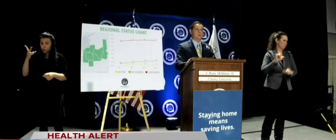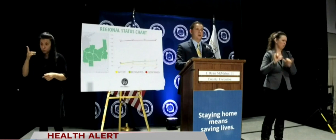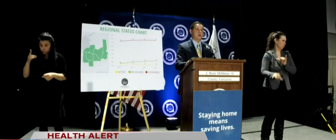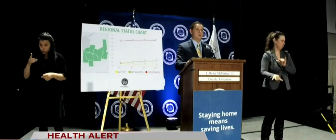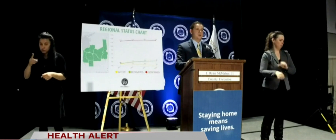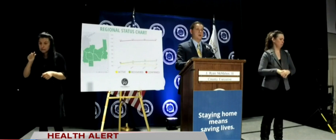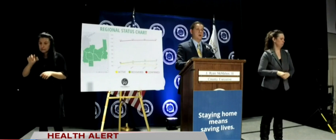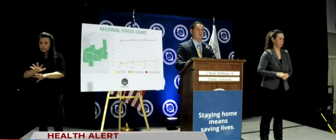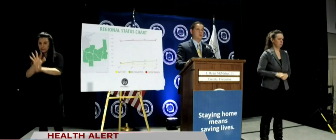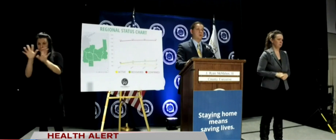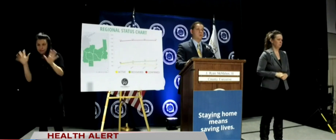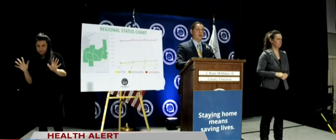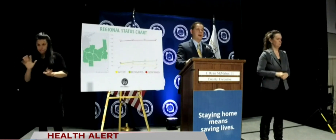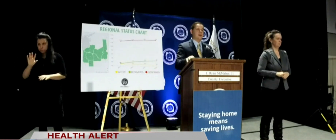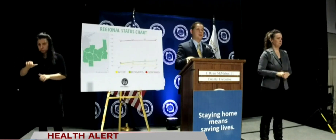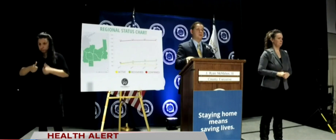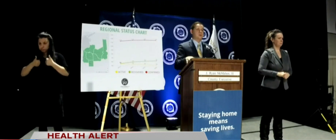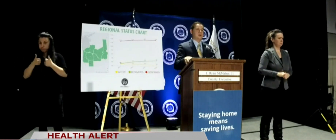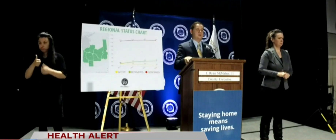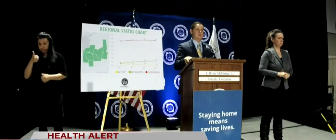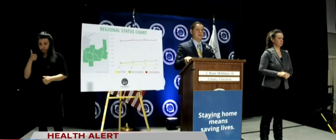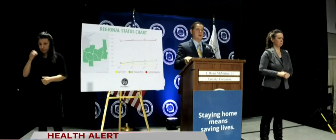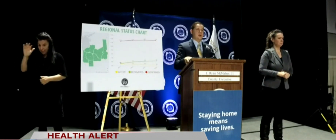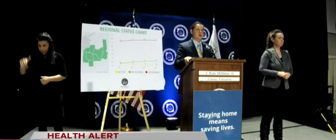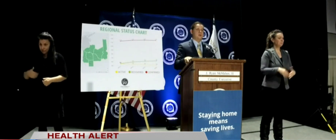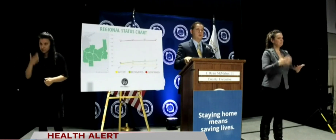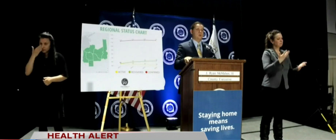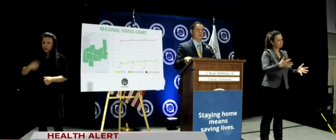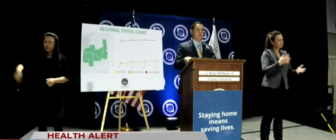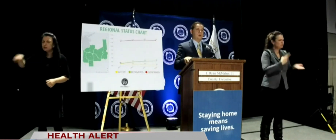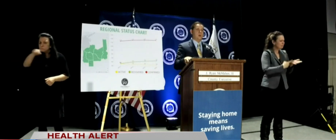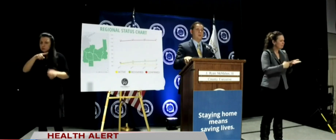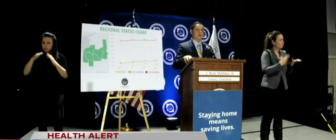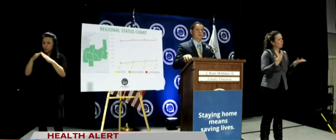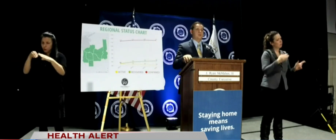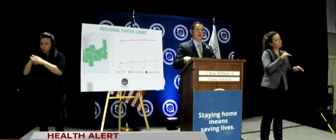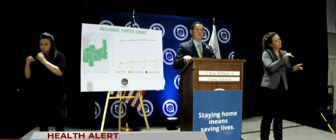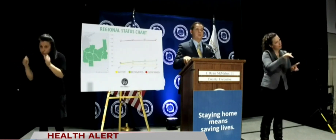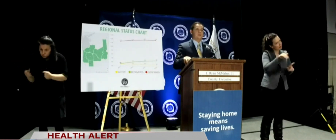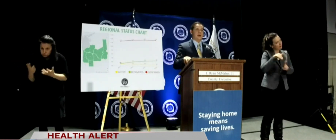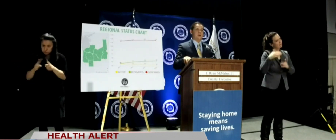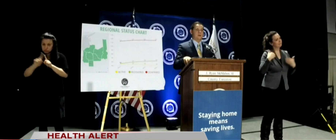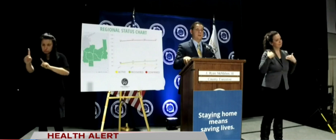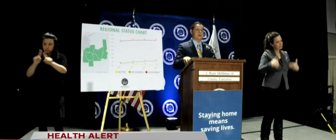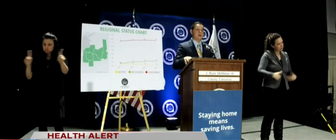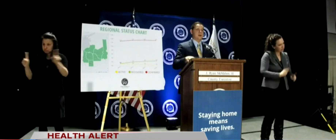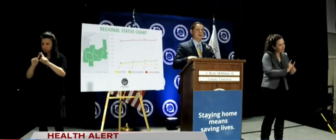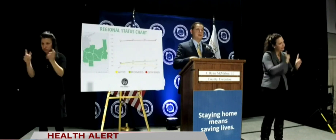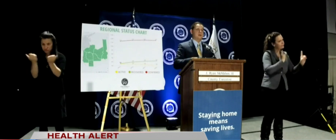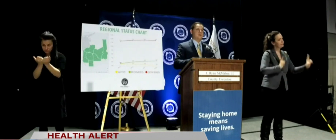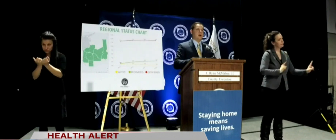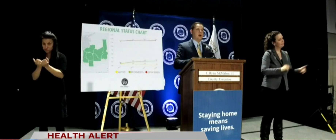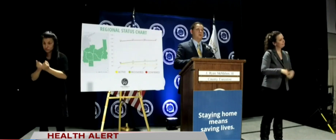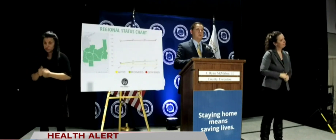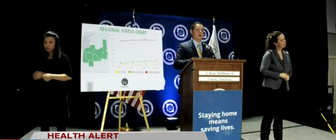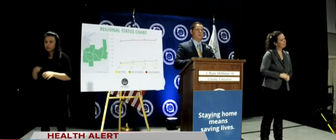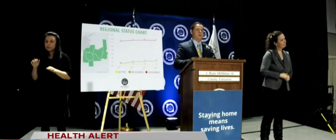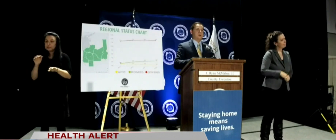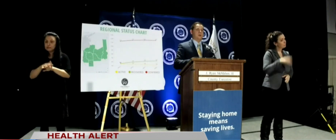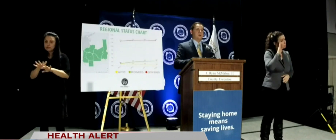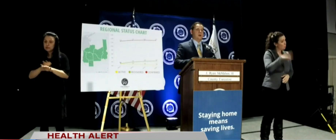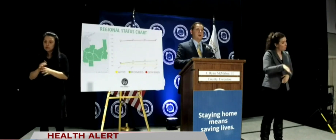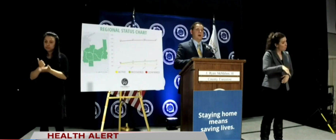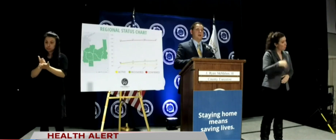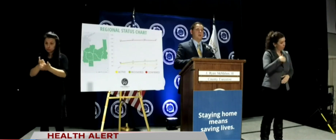It's because of you buying into this and you helping us starve this virus and give our health